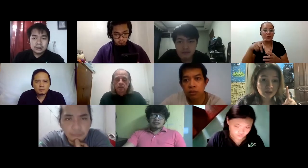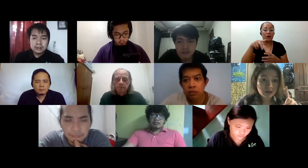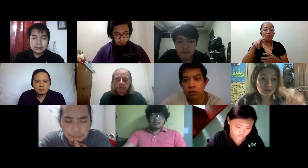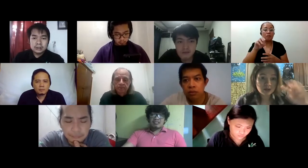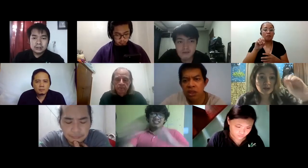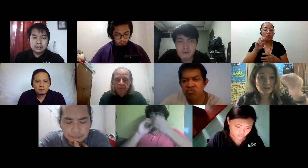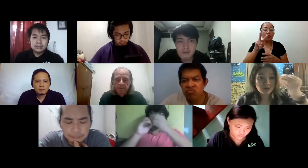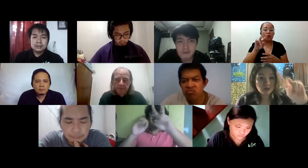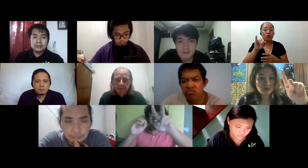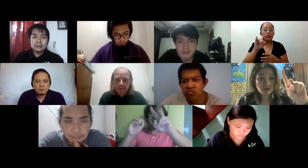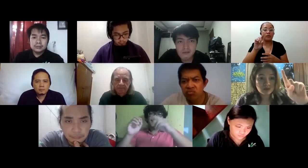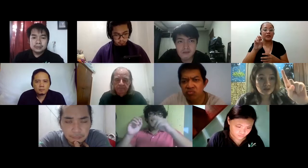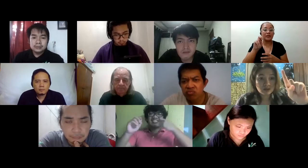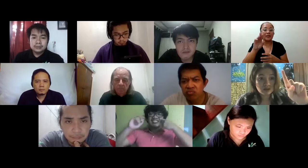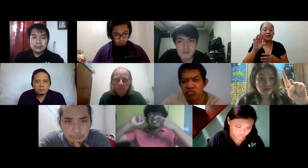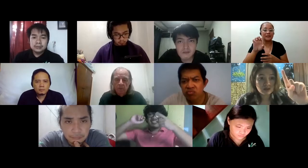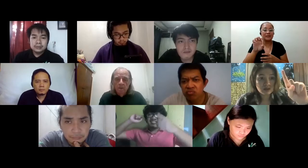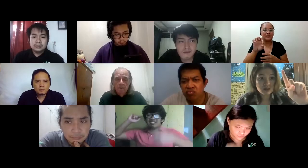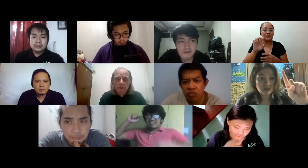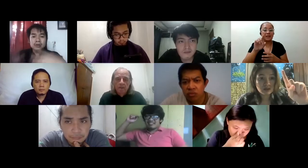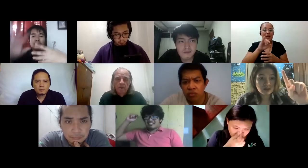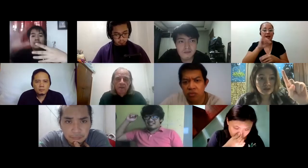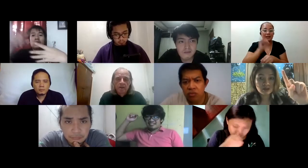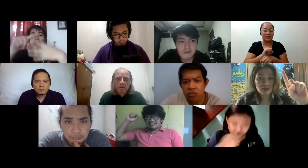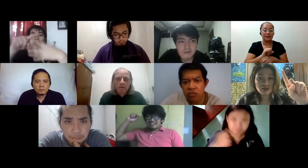So let's read the question again.